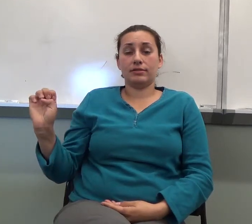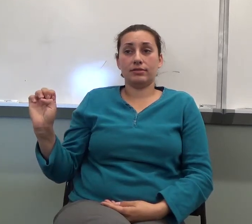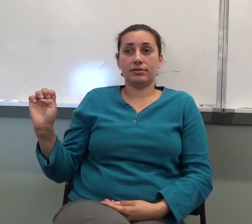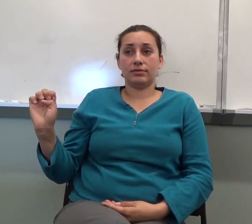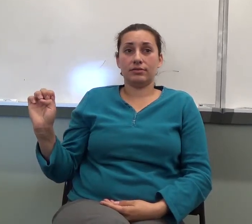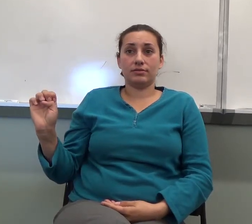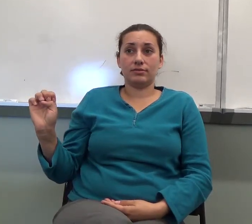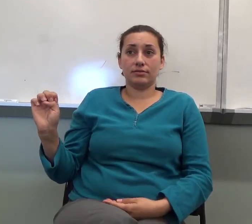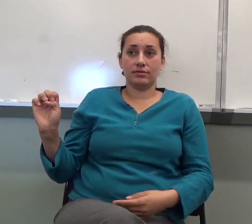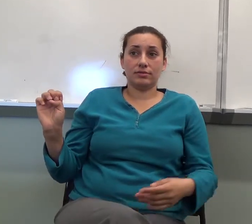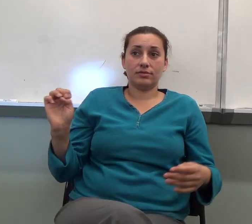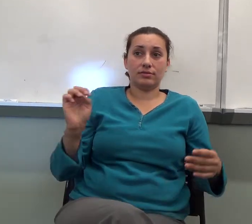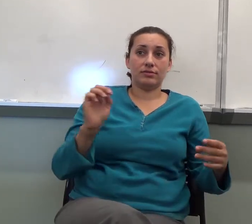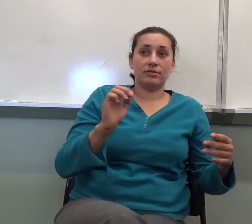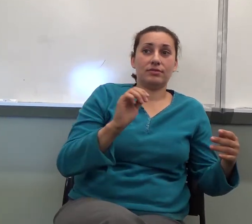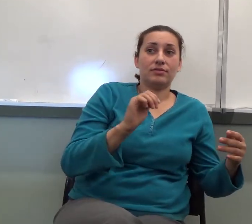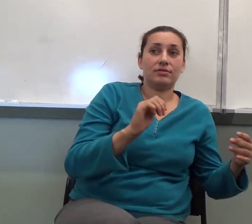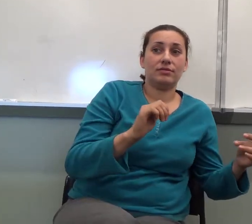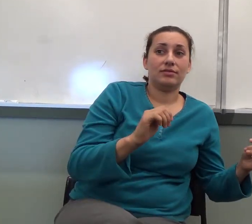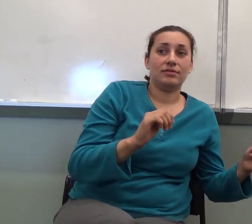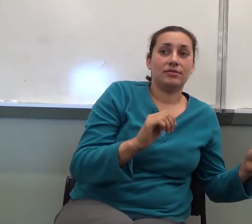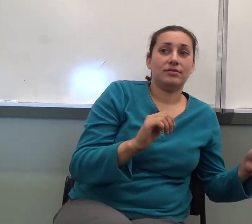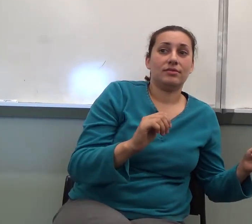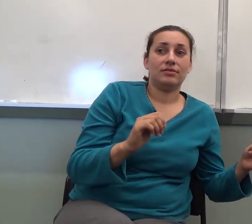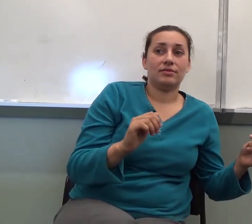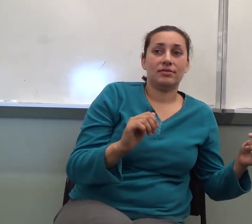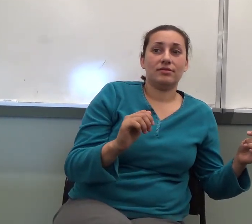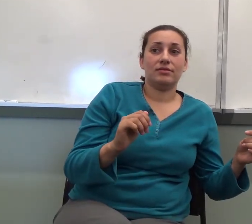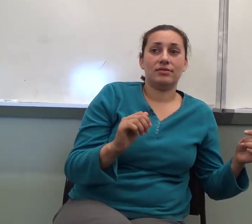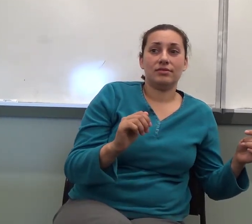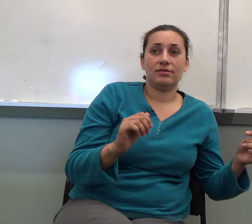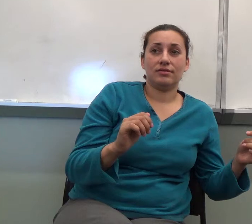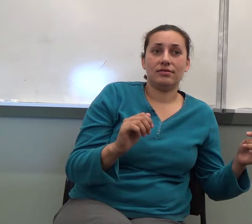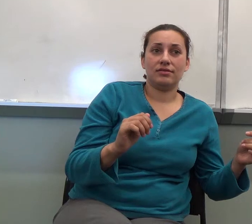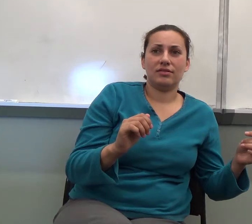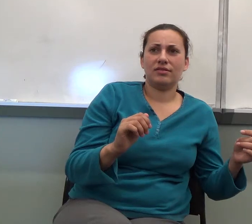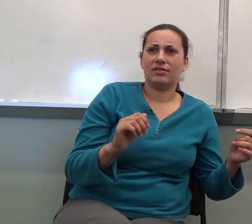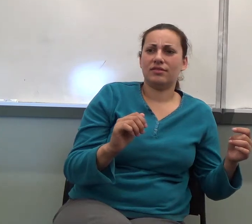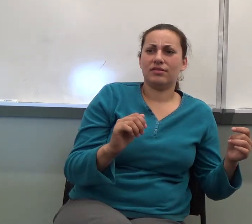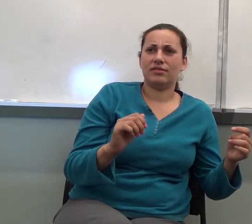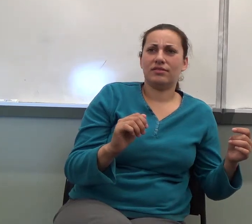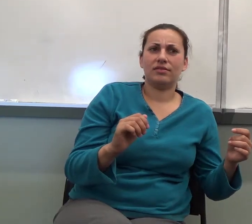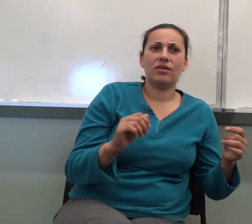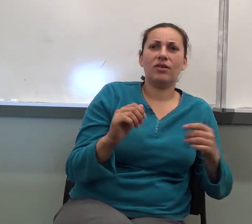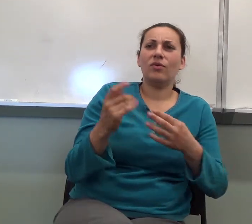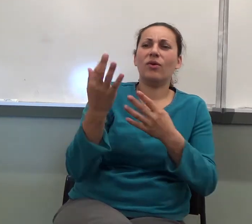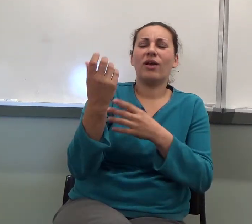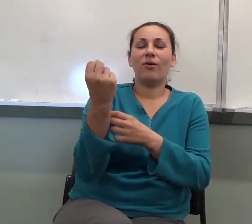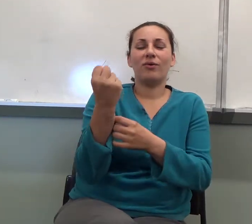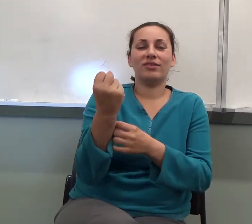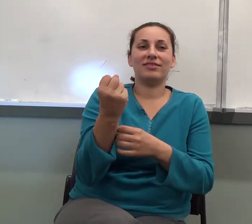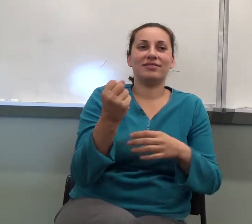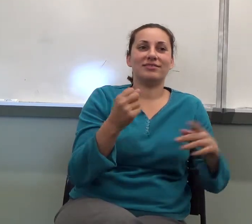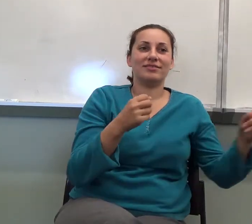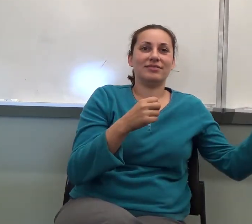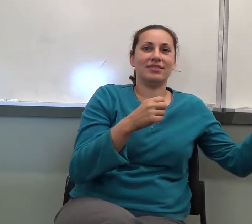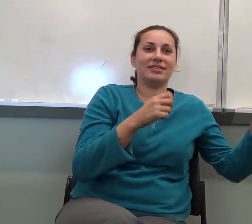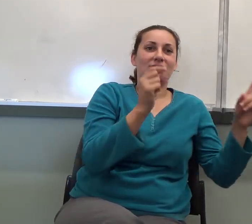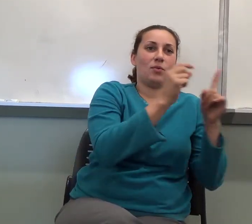So already they're changing words on us, but it doesn't change the formula. The formula is the same no matter what the words say. The use of the